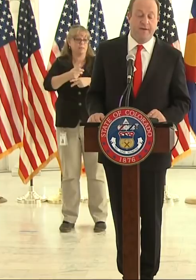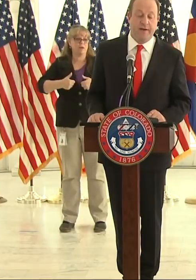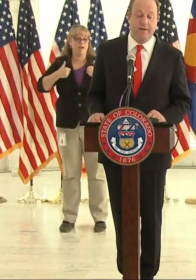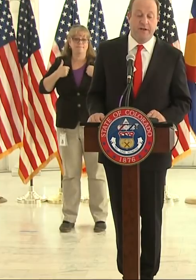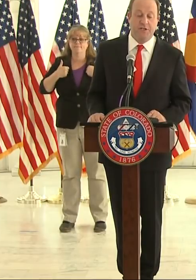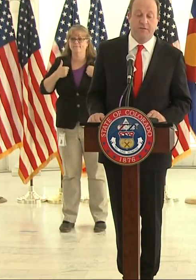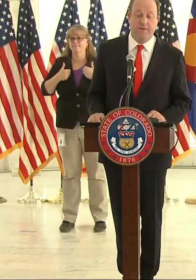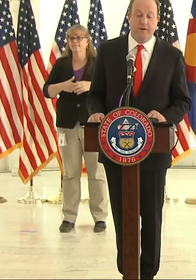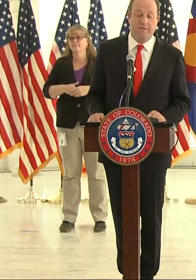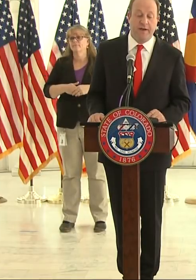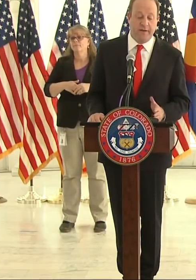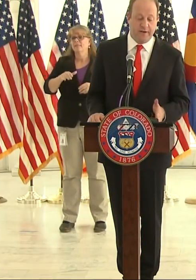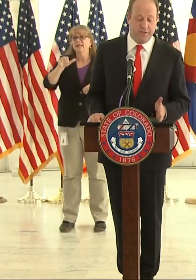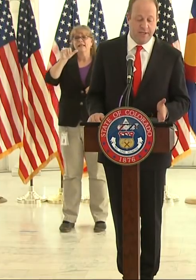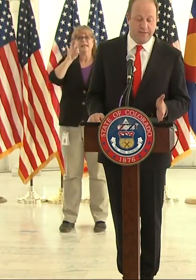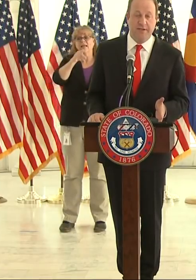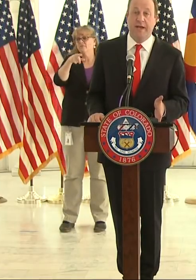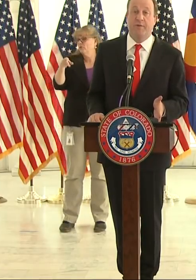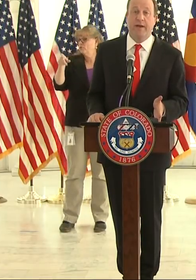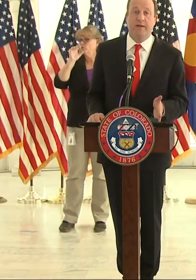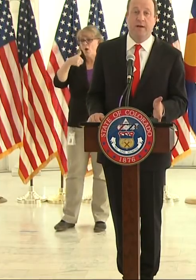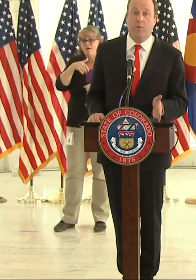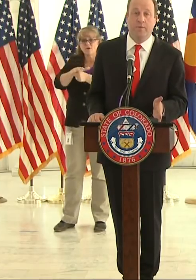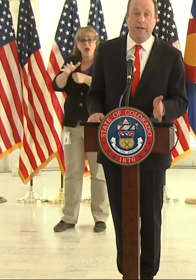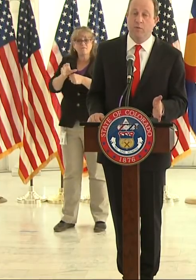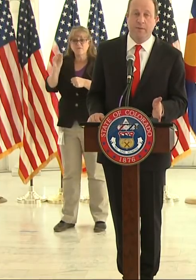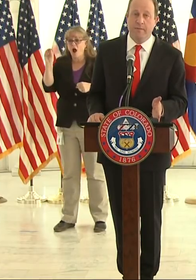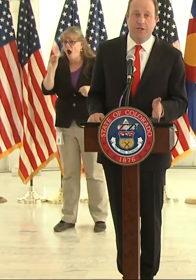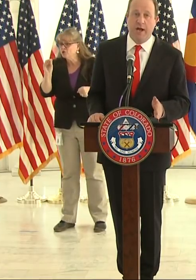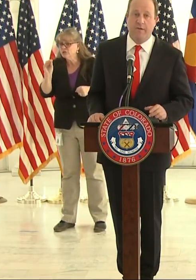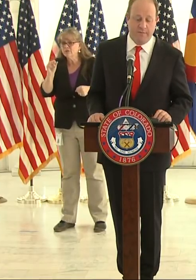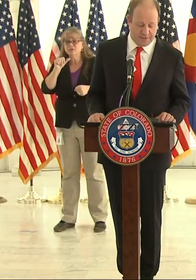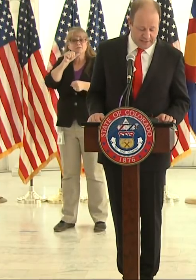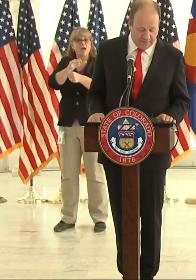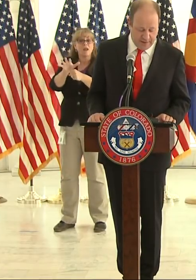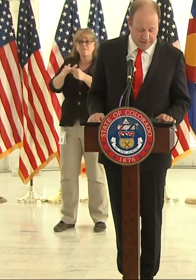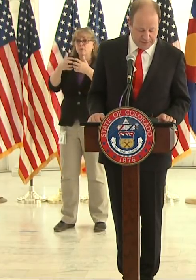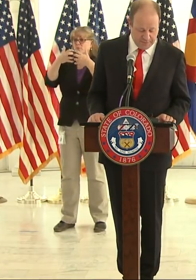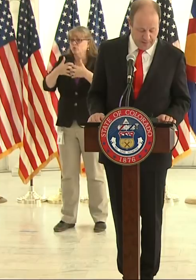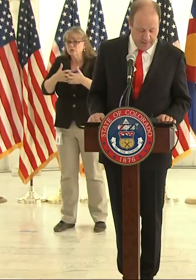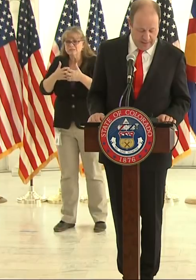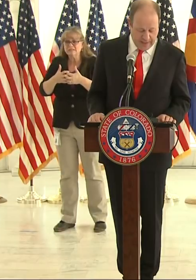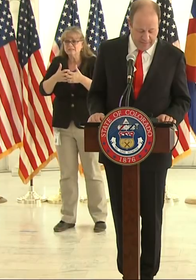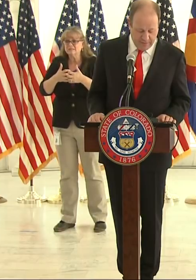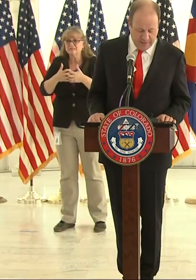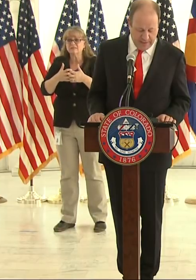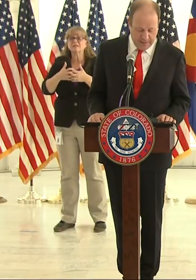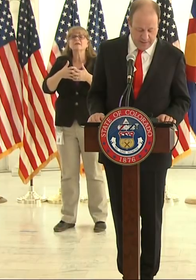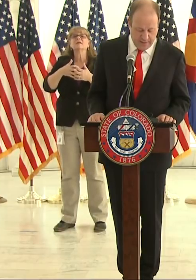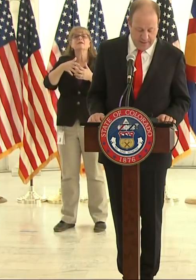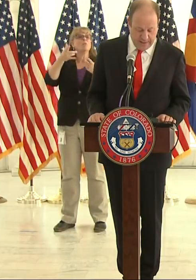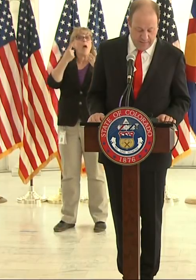or the final intervention of ventilators, the death rate would be much higher from this deadly virus. And